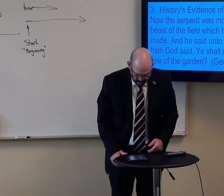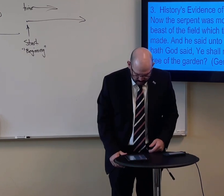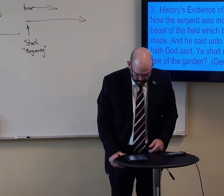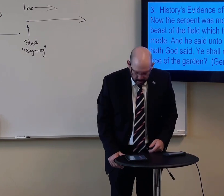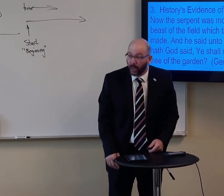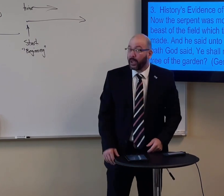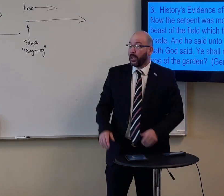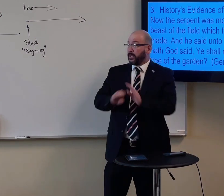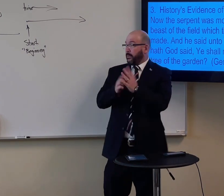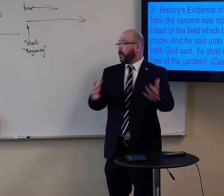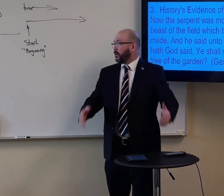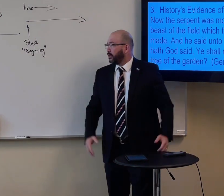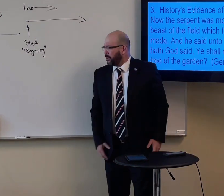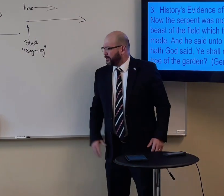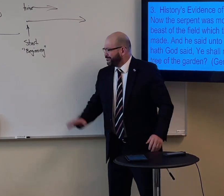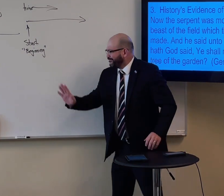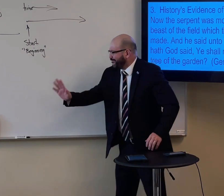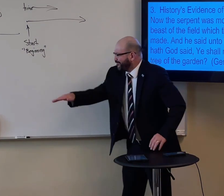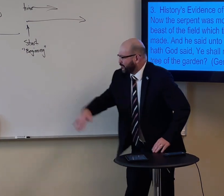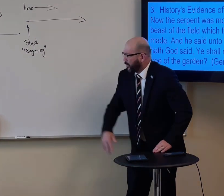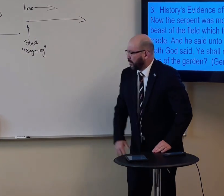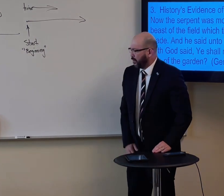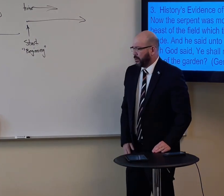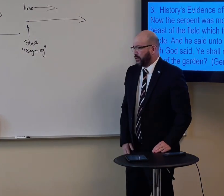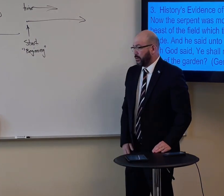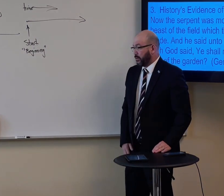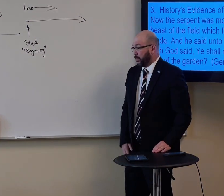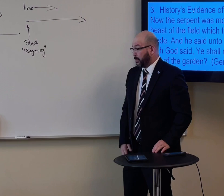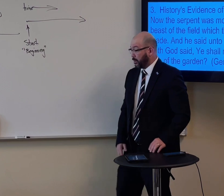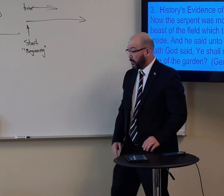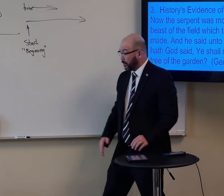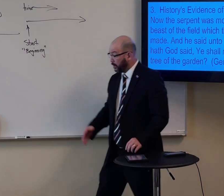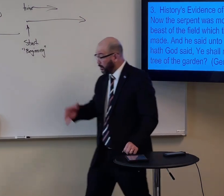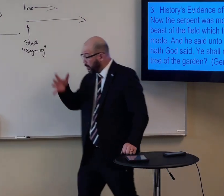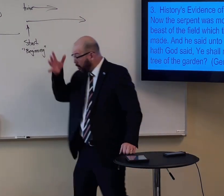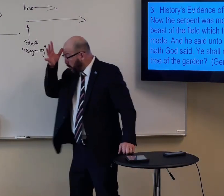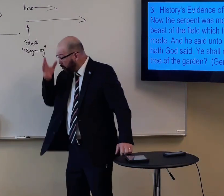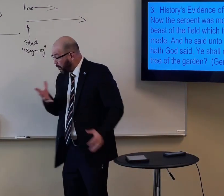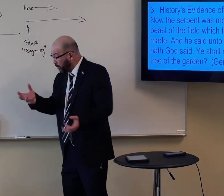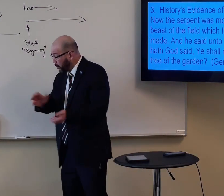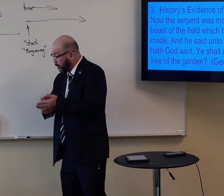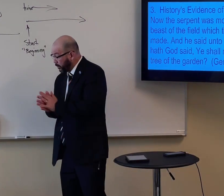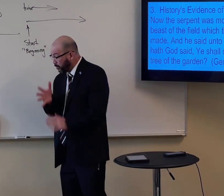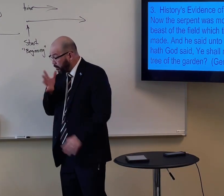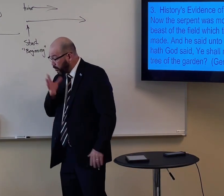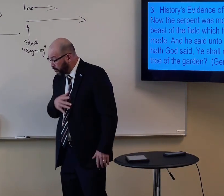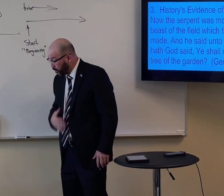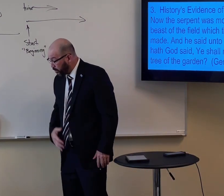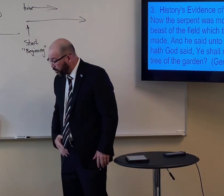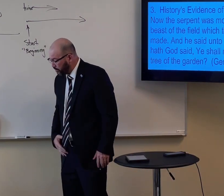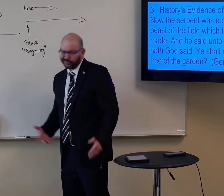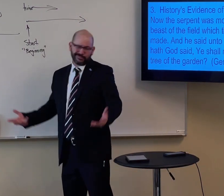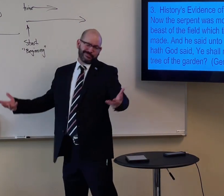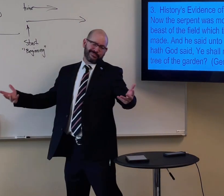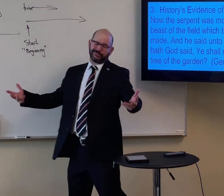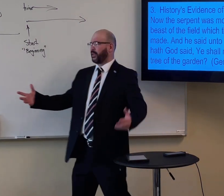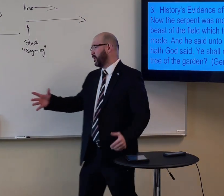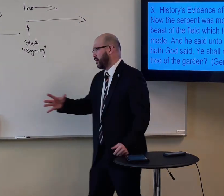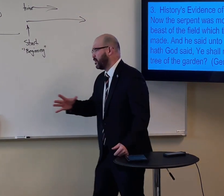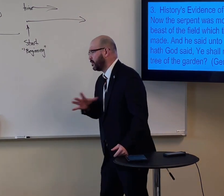forbidden. For example, a man wants to